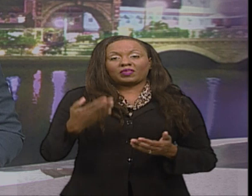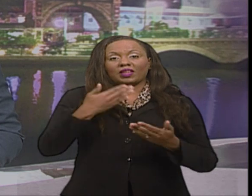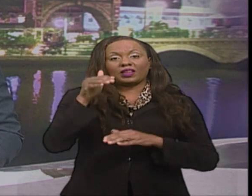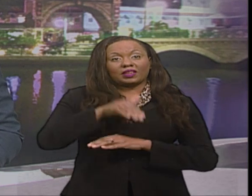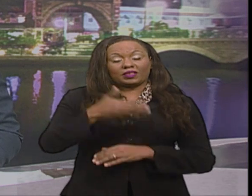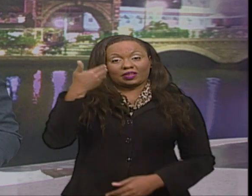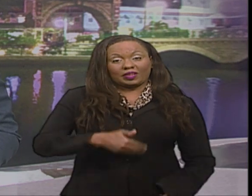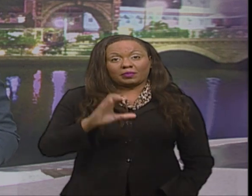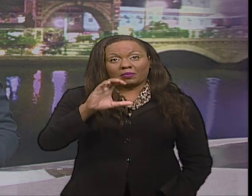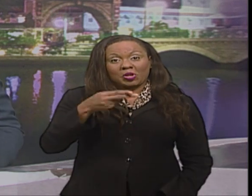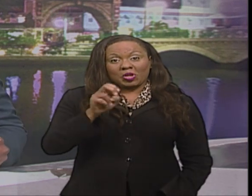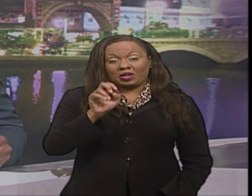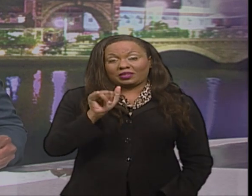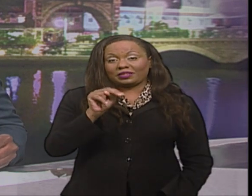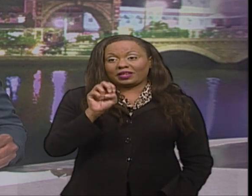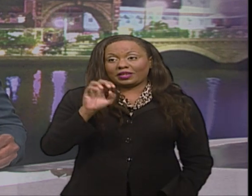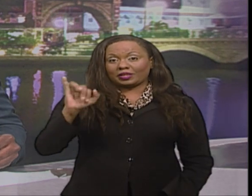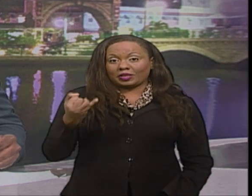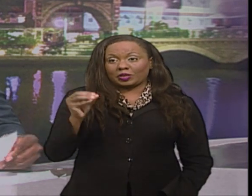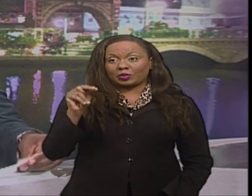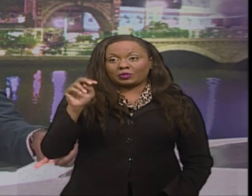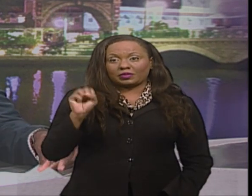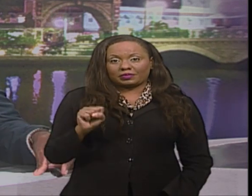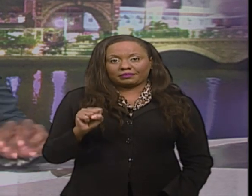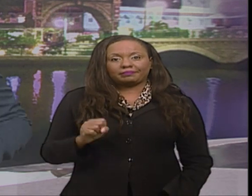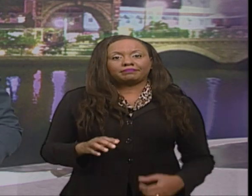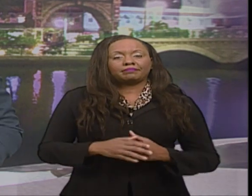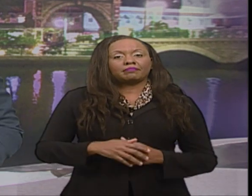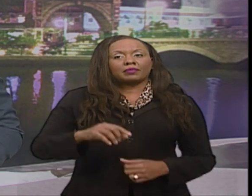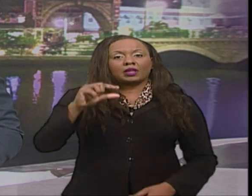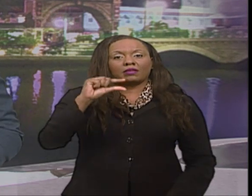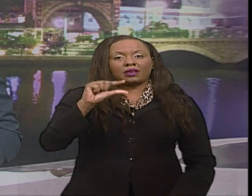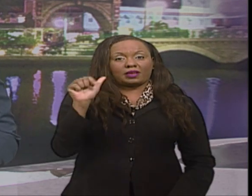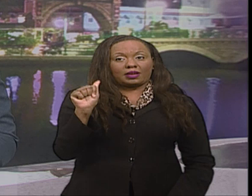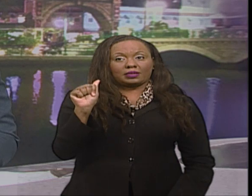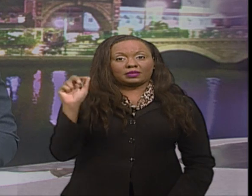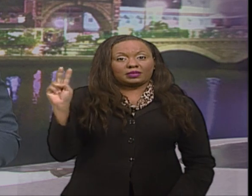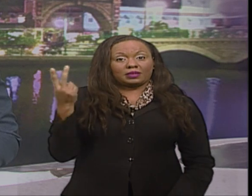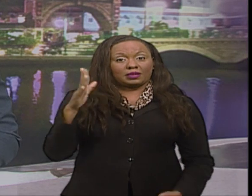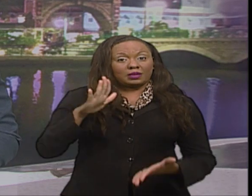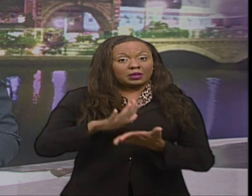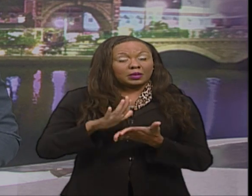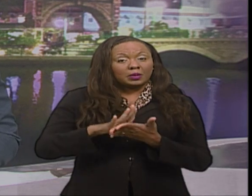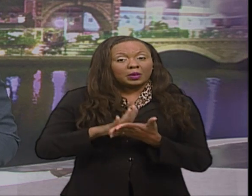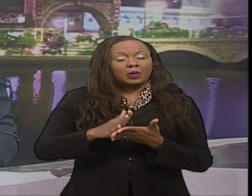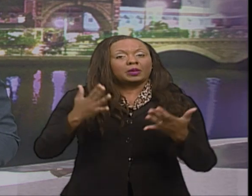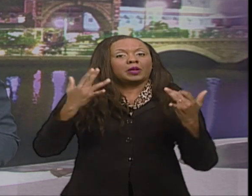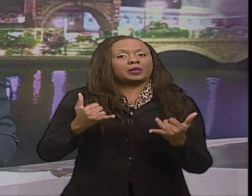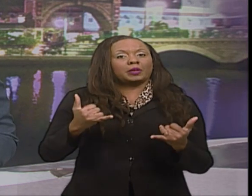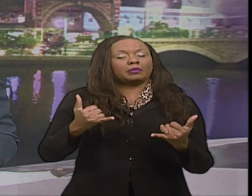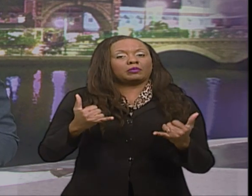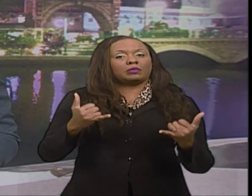Good evening, I'm Shane Jones. Leading the news at 7. Grantley Adams Memorial Secondary School is on the